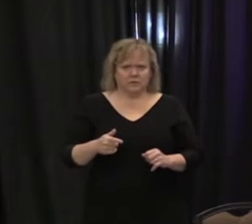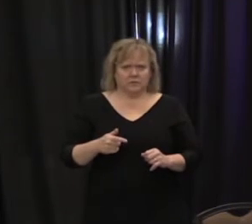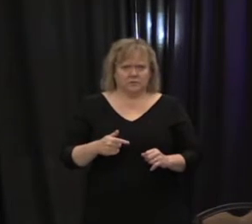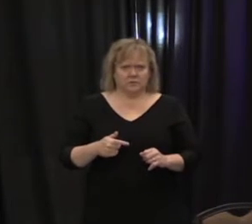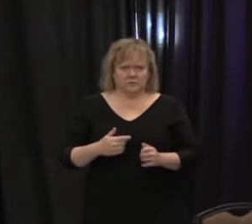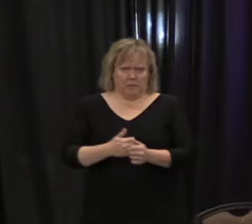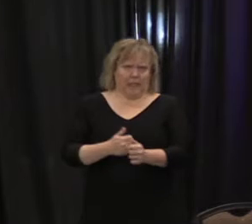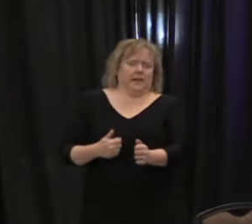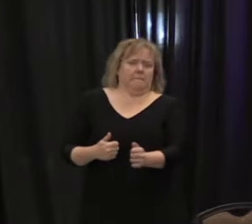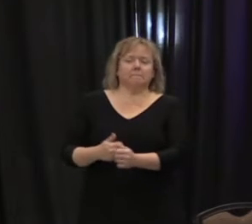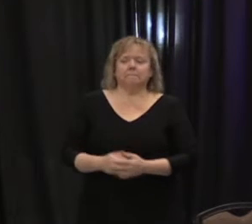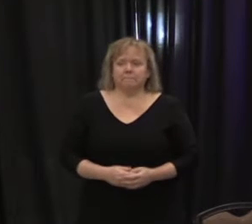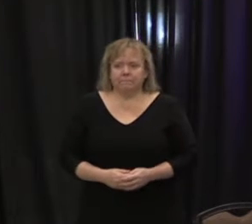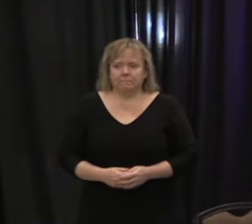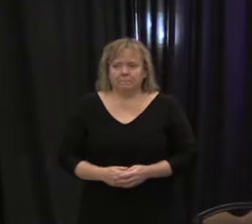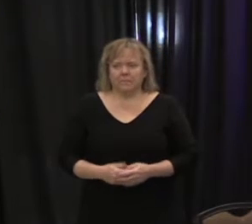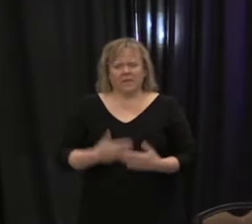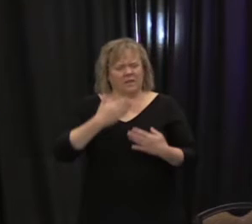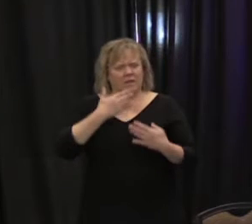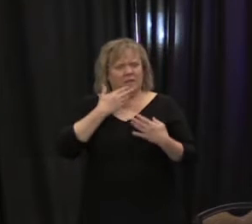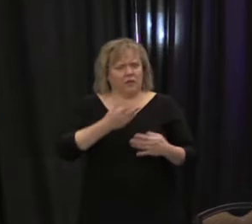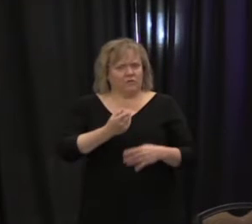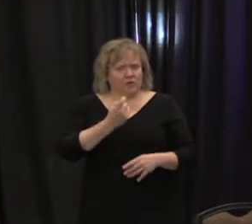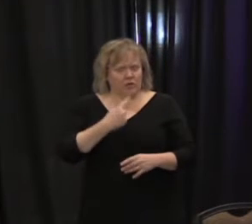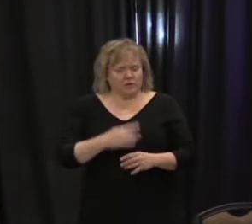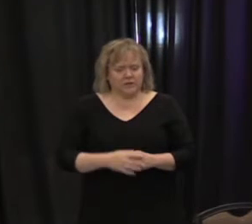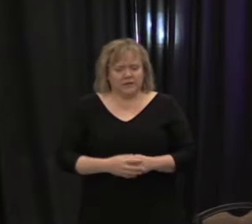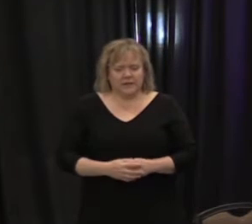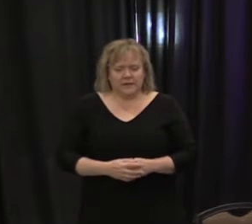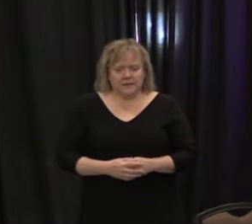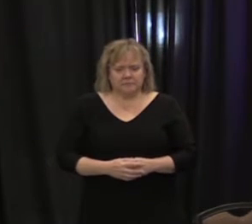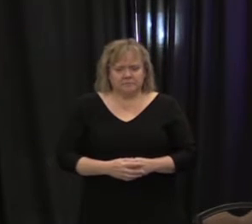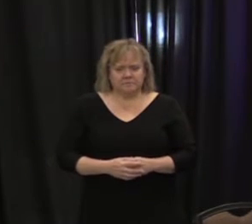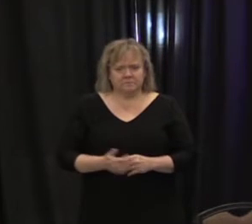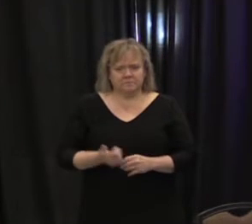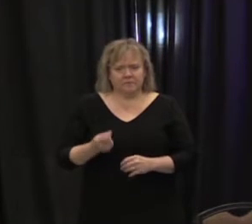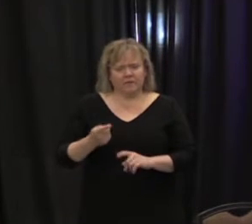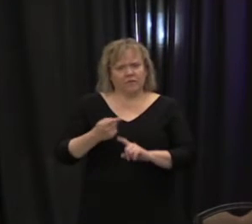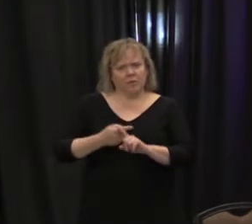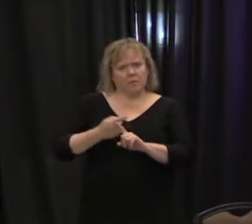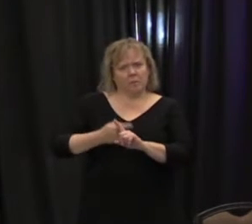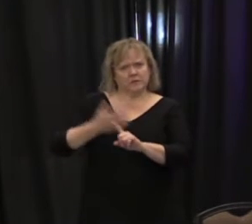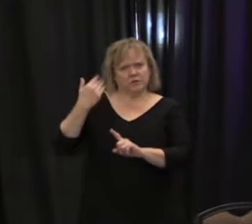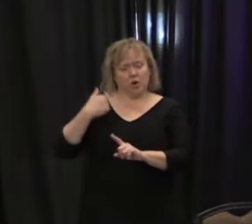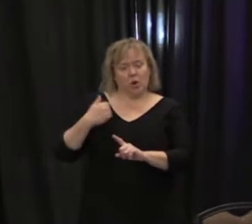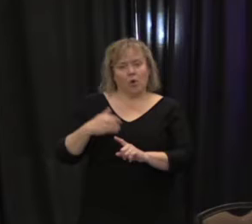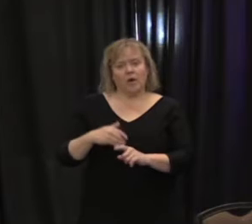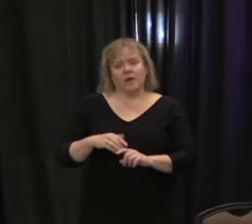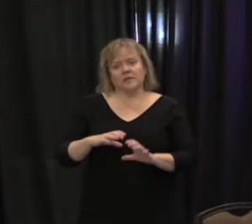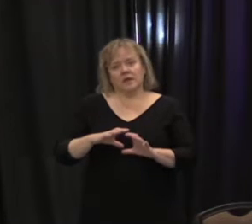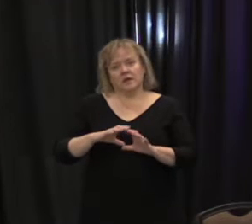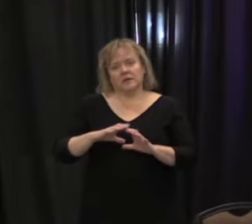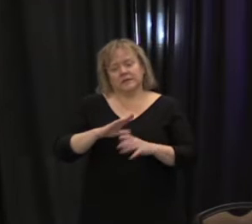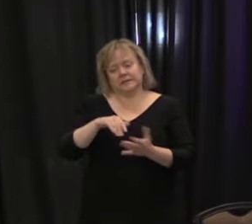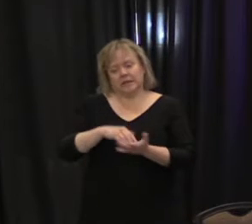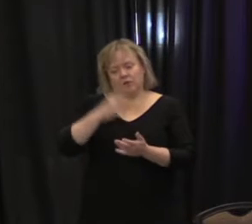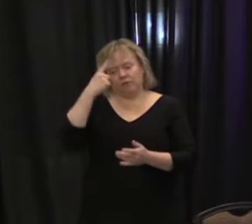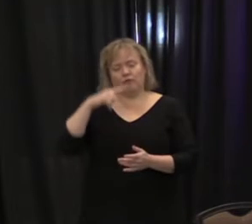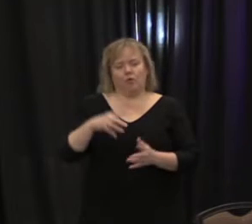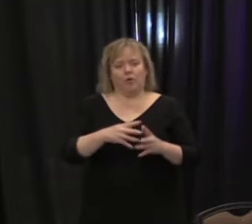you so much for the question. So a couple of months ago, the Center for American Progress and Planned Parenthood